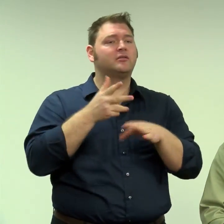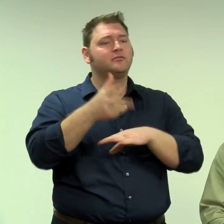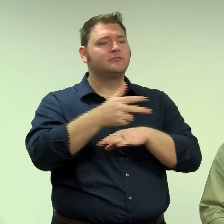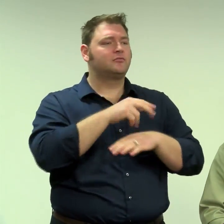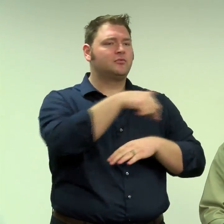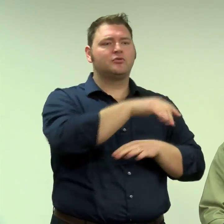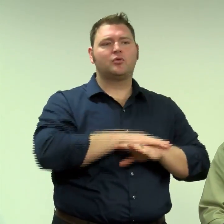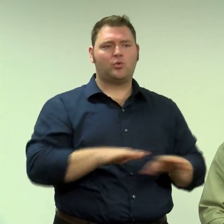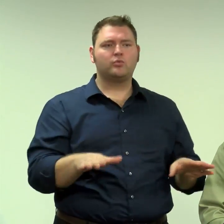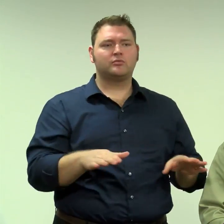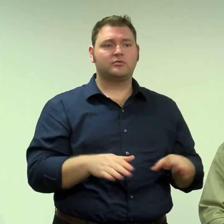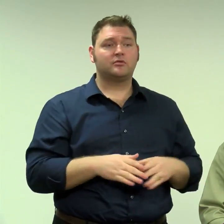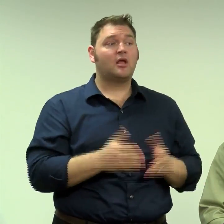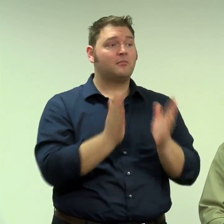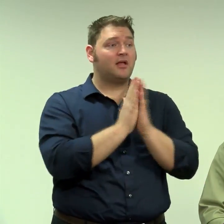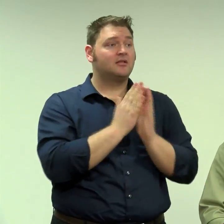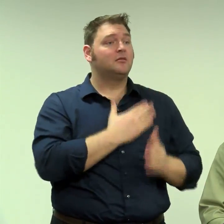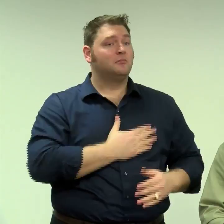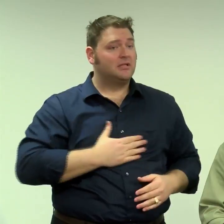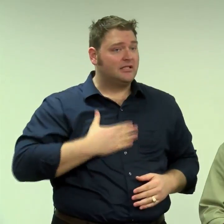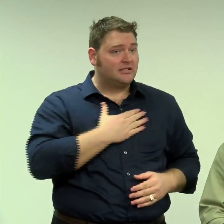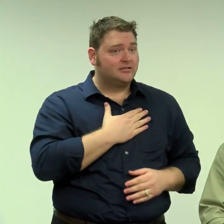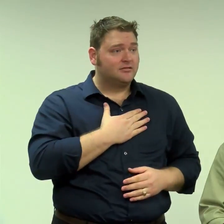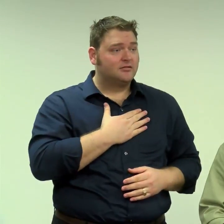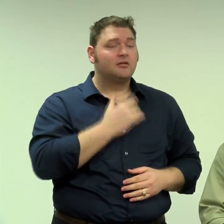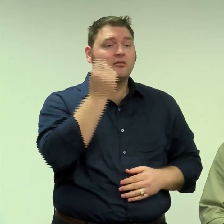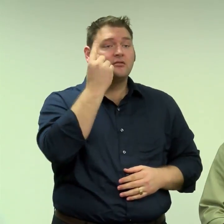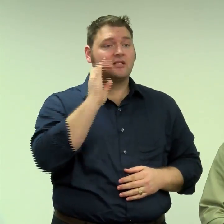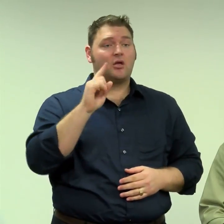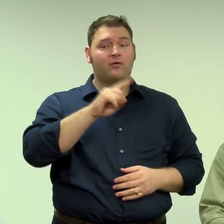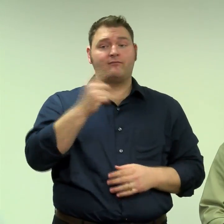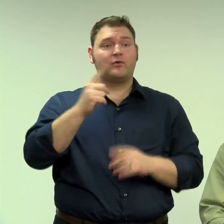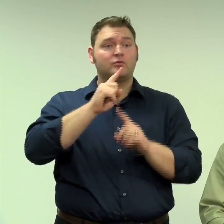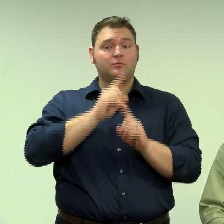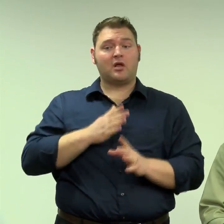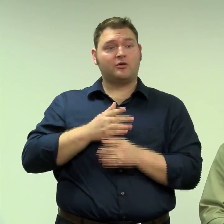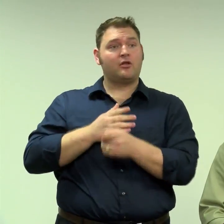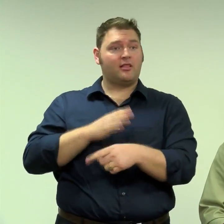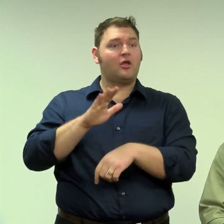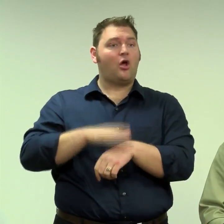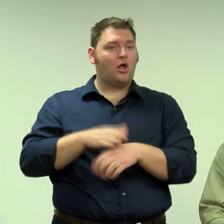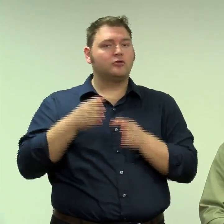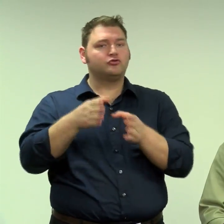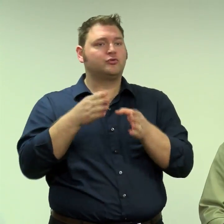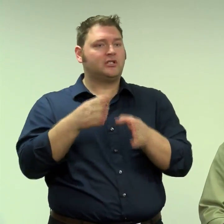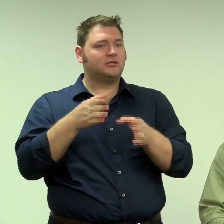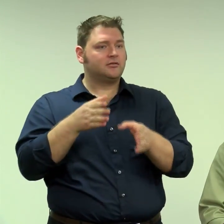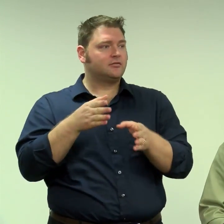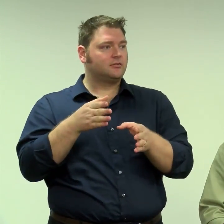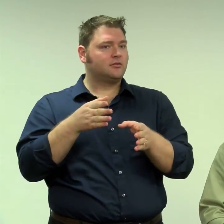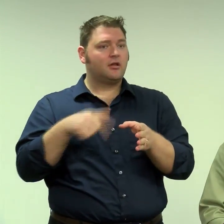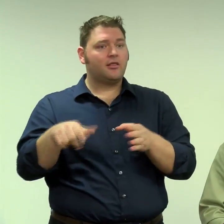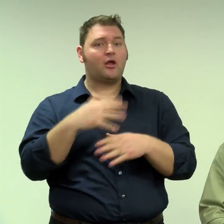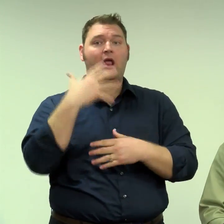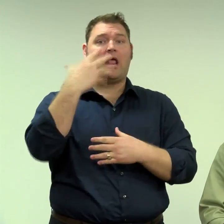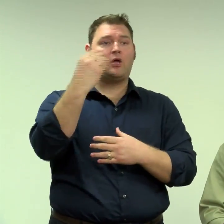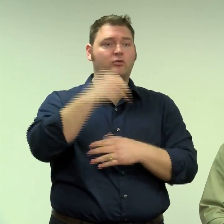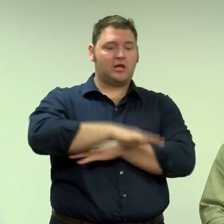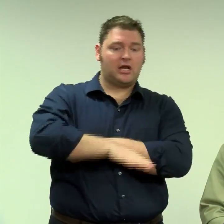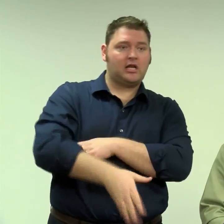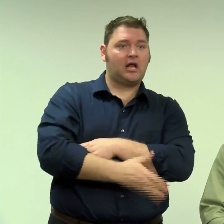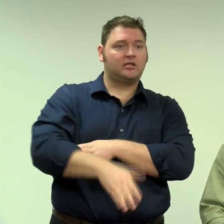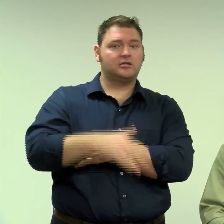asking all Houstonians to stay off the street. But our first responders are on the streets. And they are on the street at